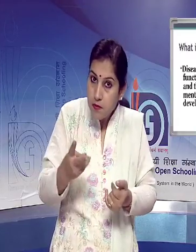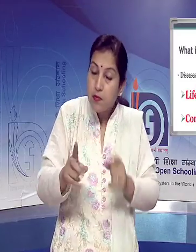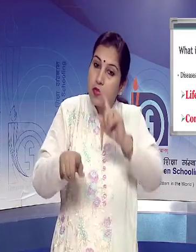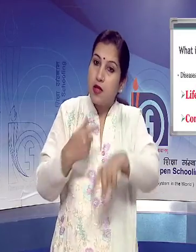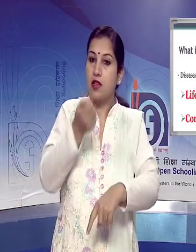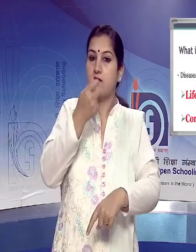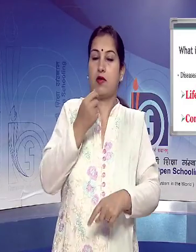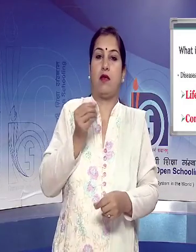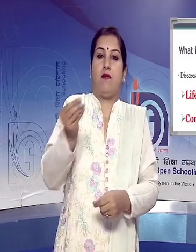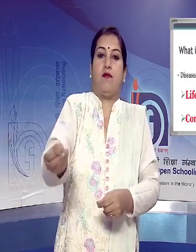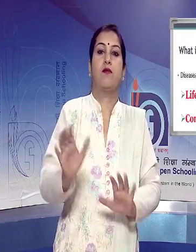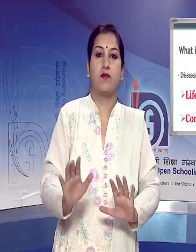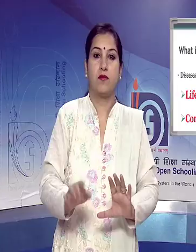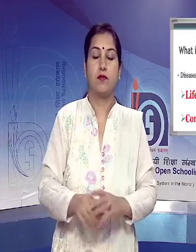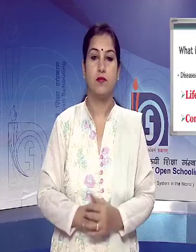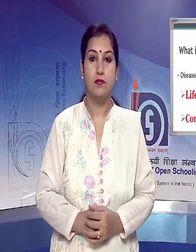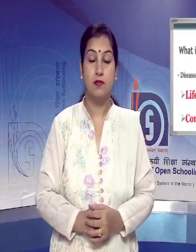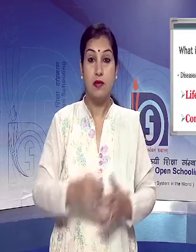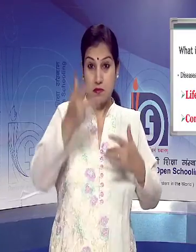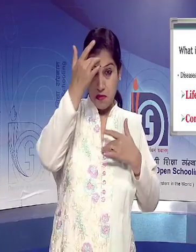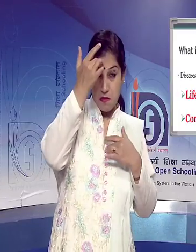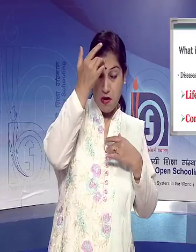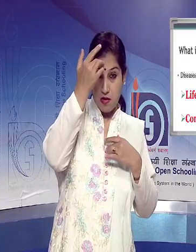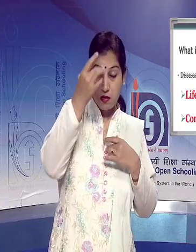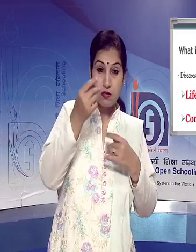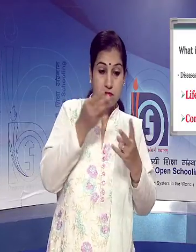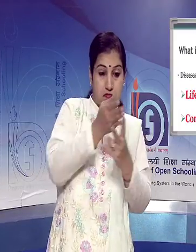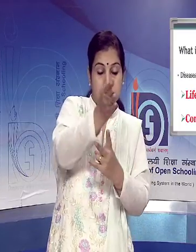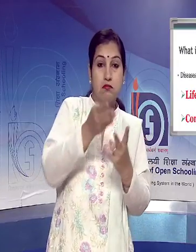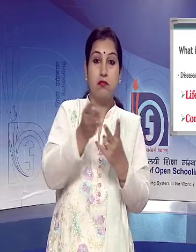The disease can be classified broadly in two types.